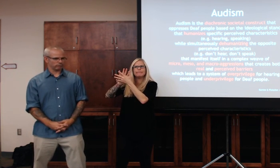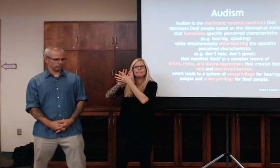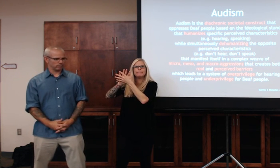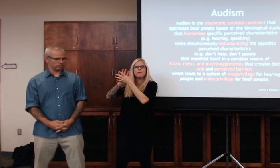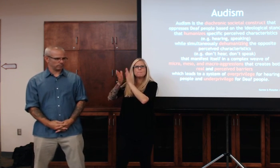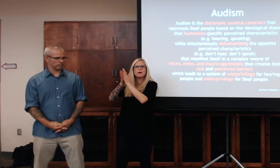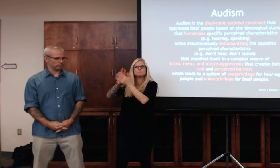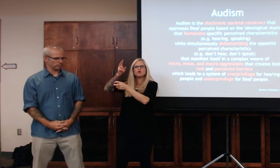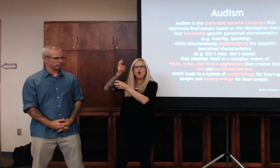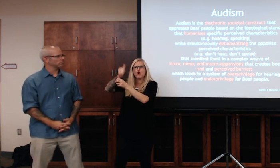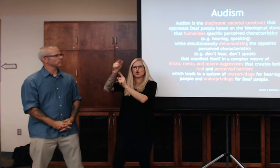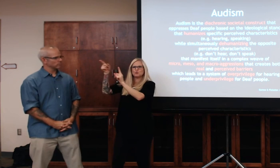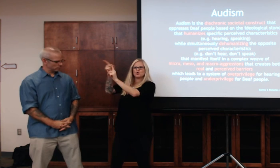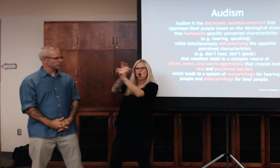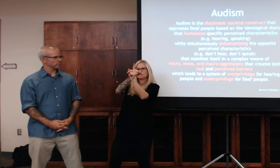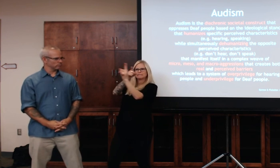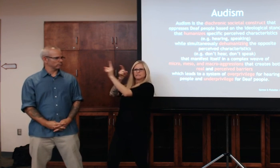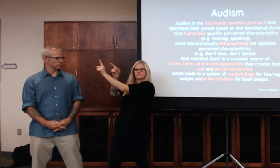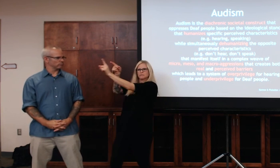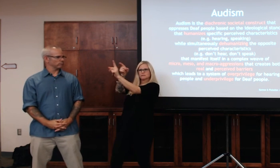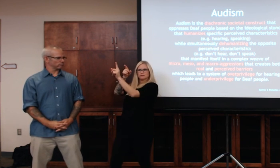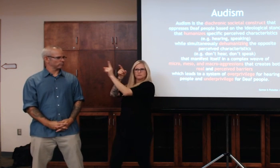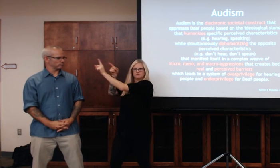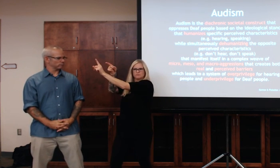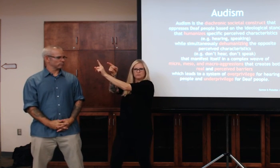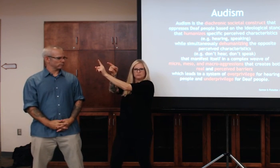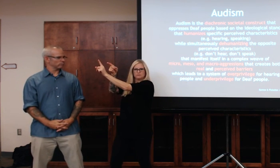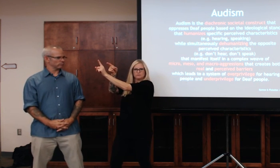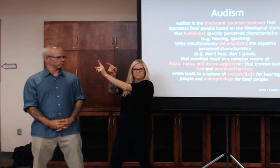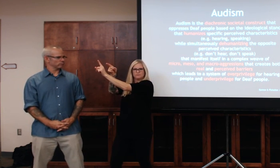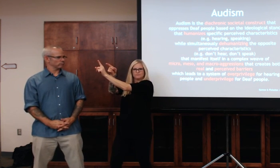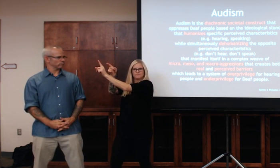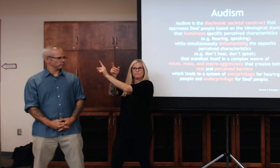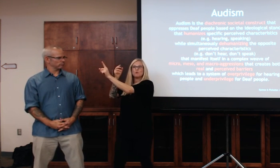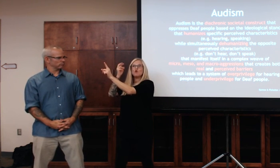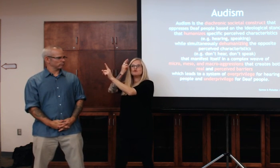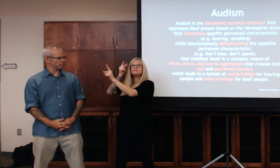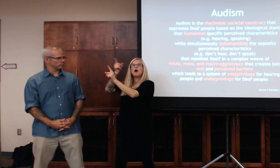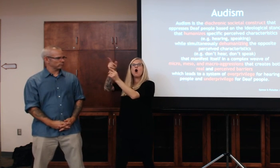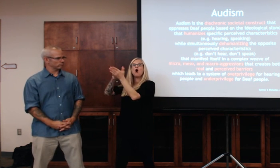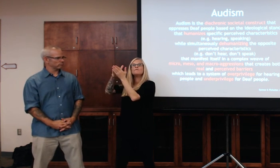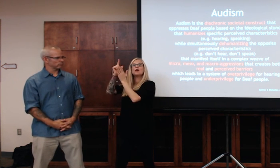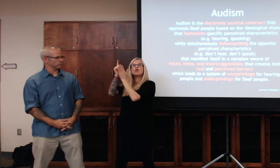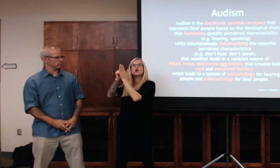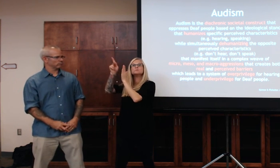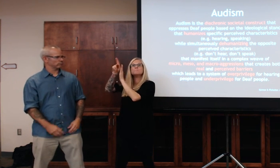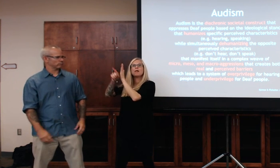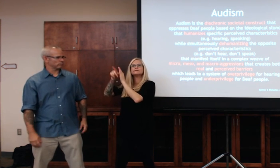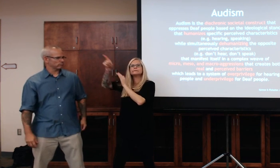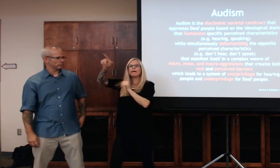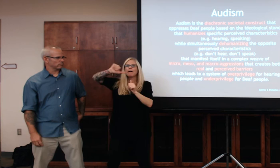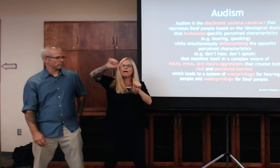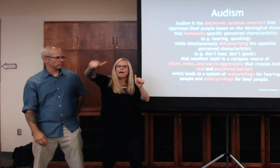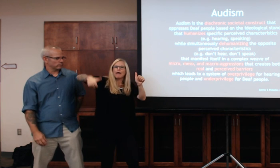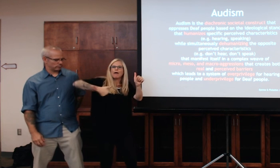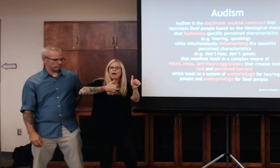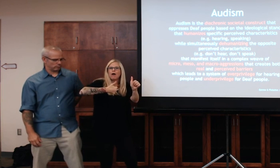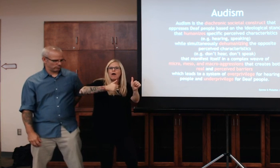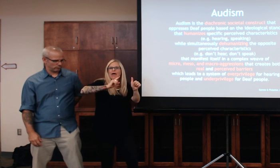are very vague. So it becomes hard to target exactly where that aggression is coming from. Often the laws and the policies, they